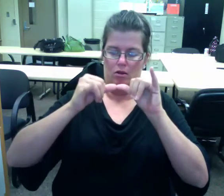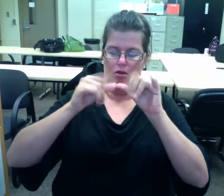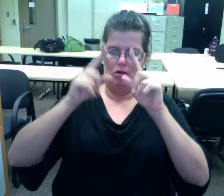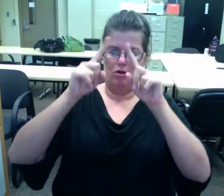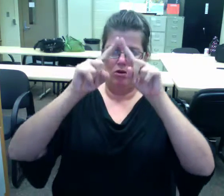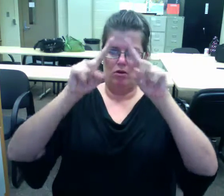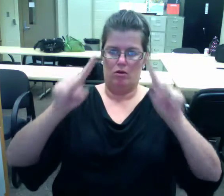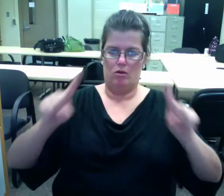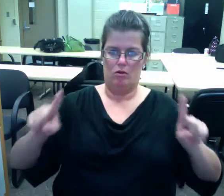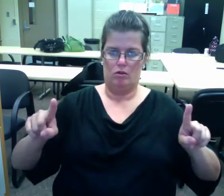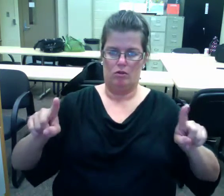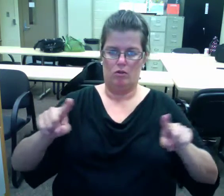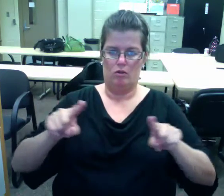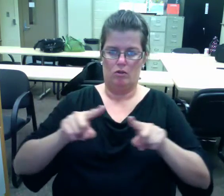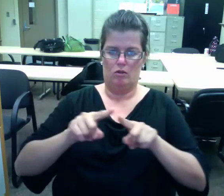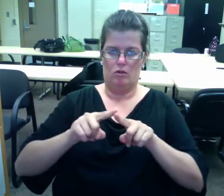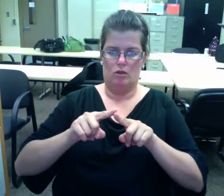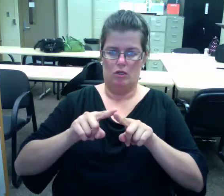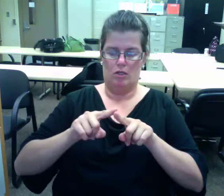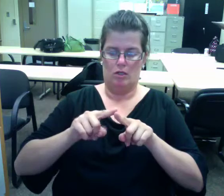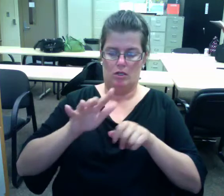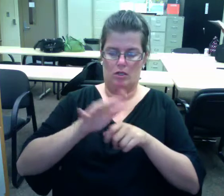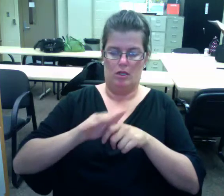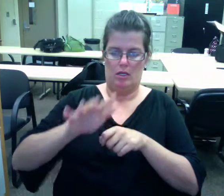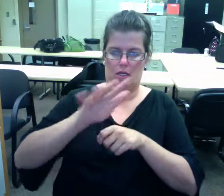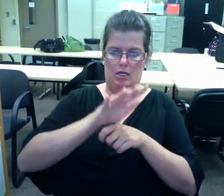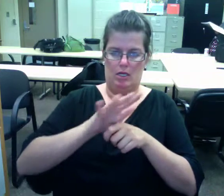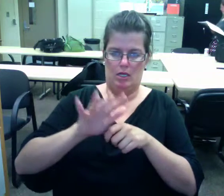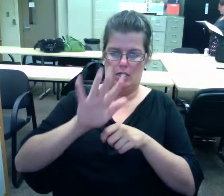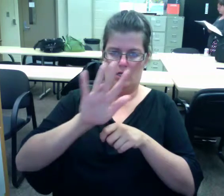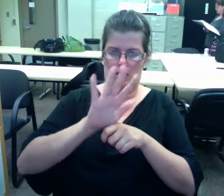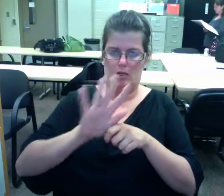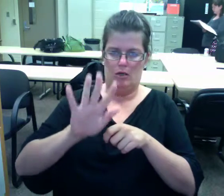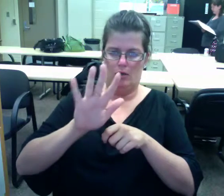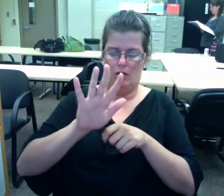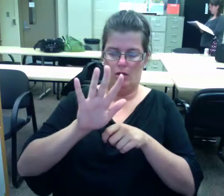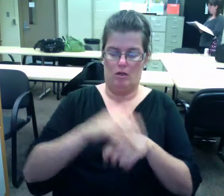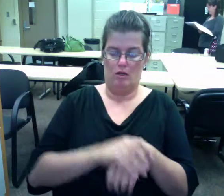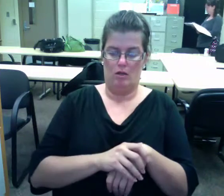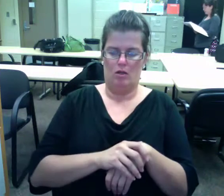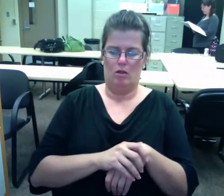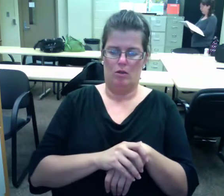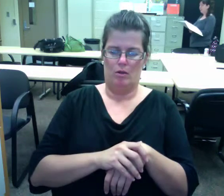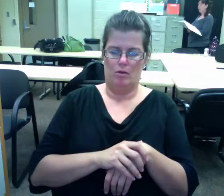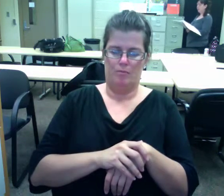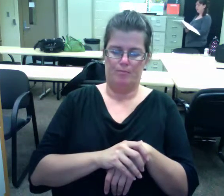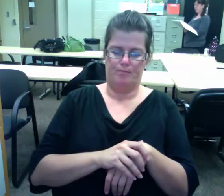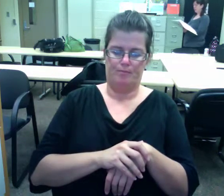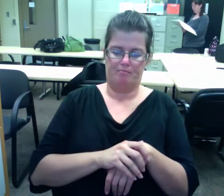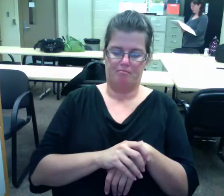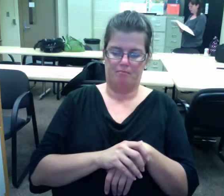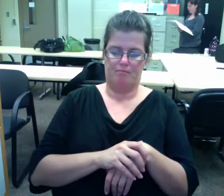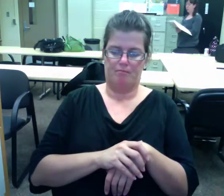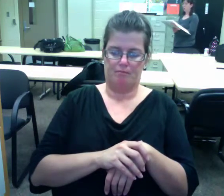You may not realize it now, but one day these formulas will be really useful to you